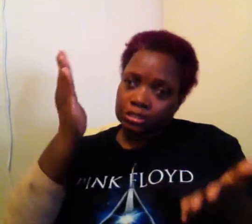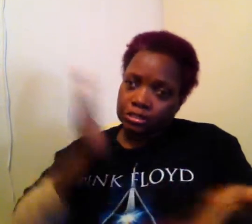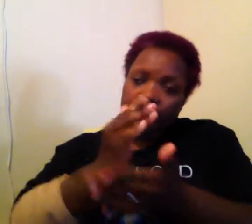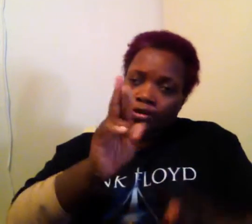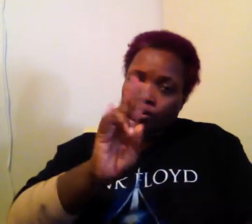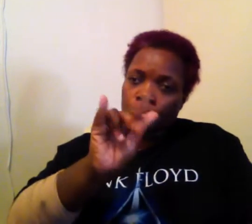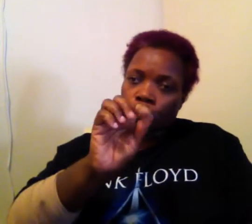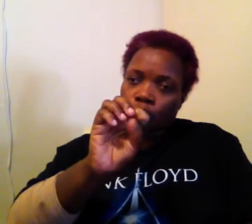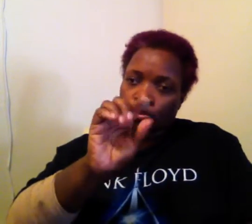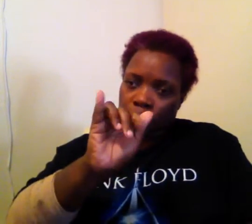Winch,